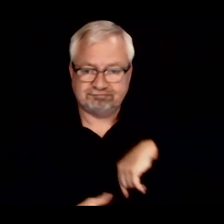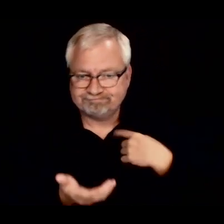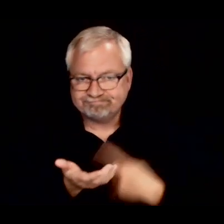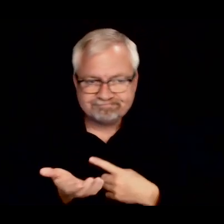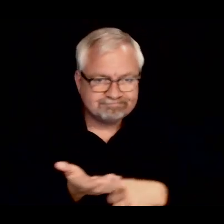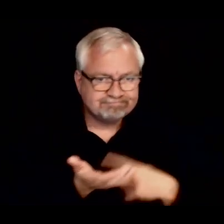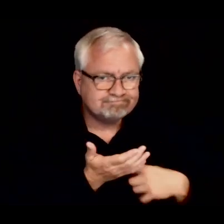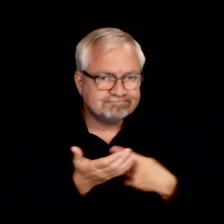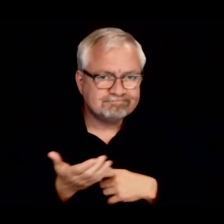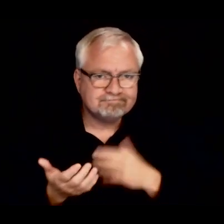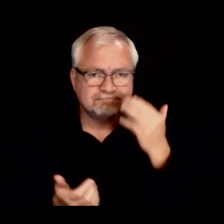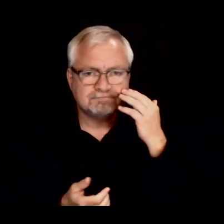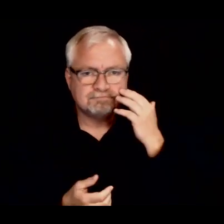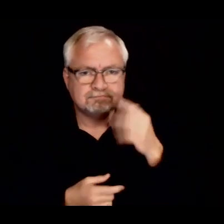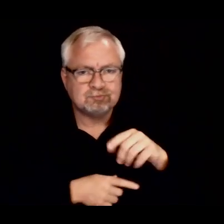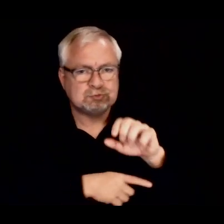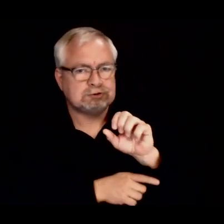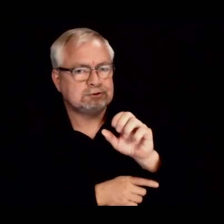the virus,